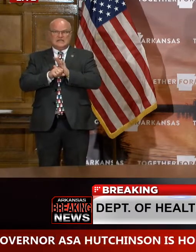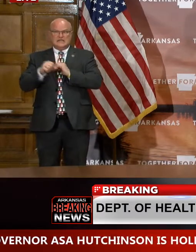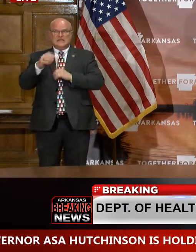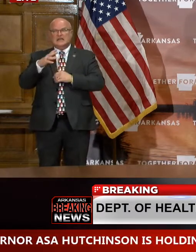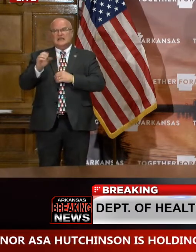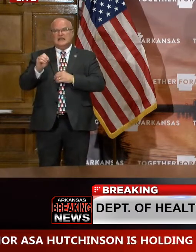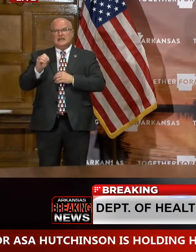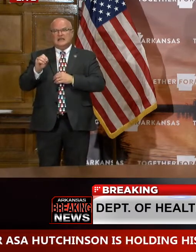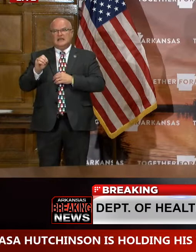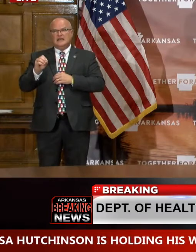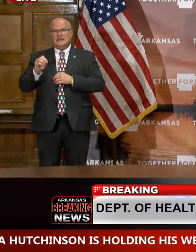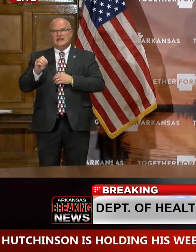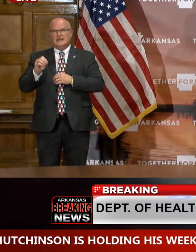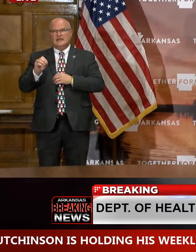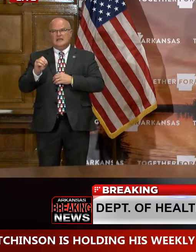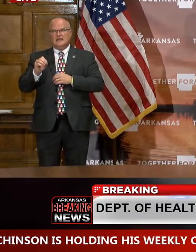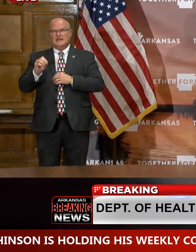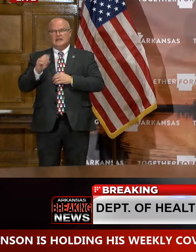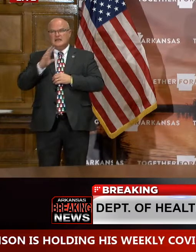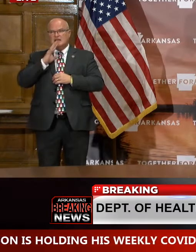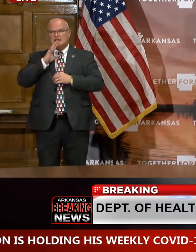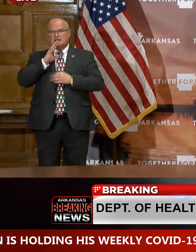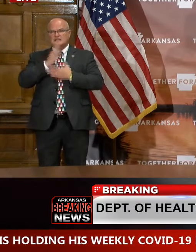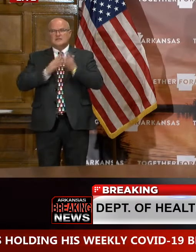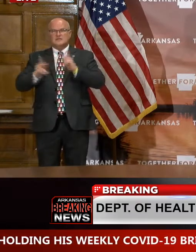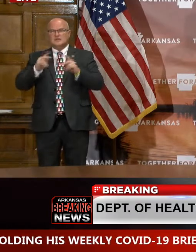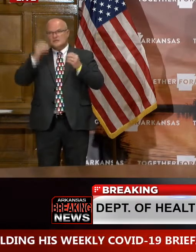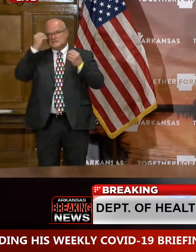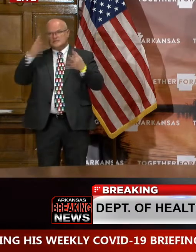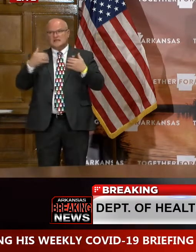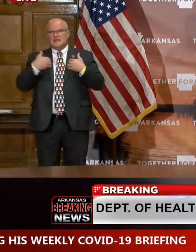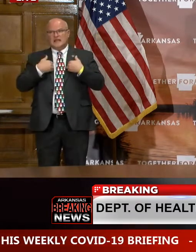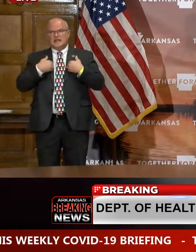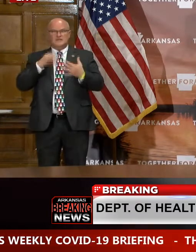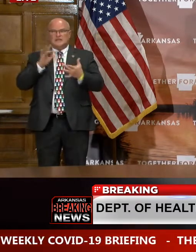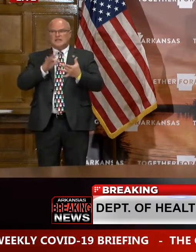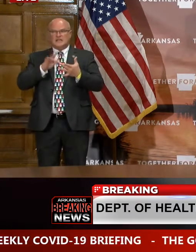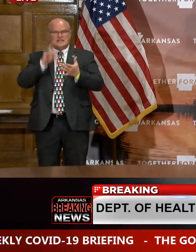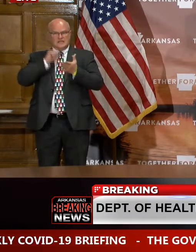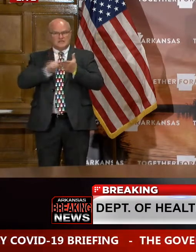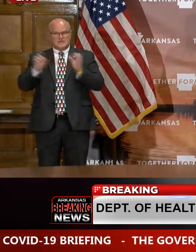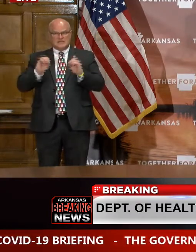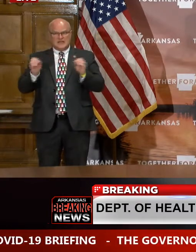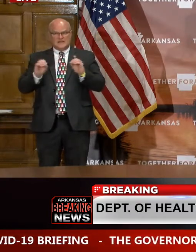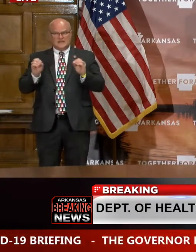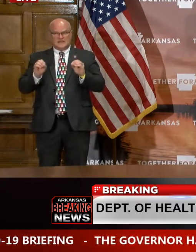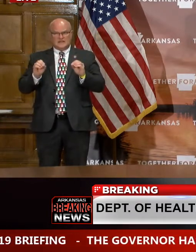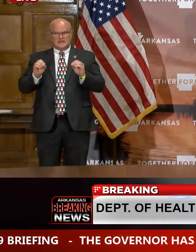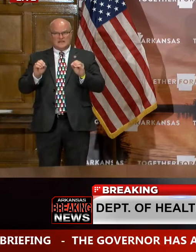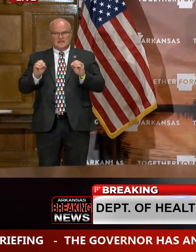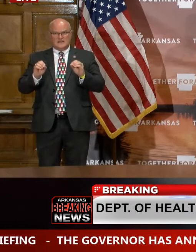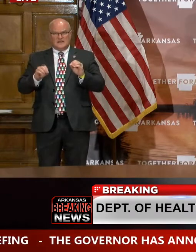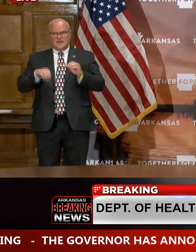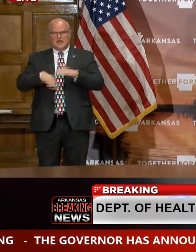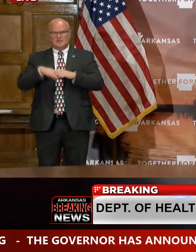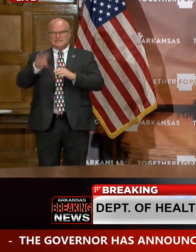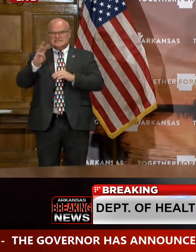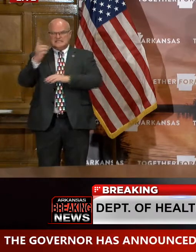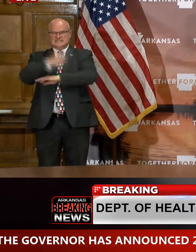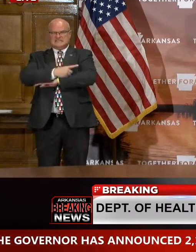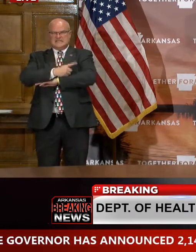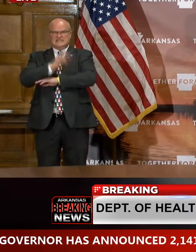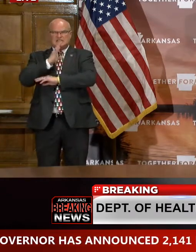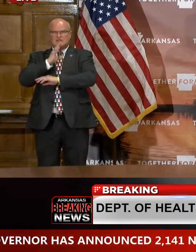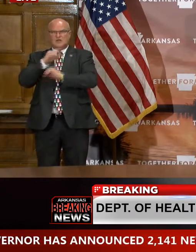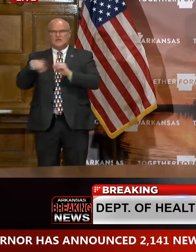And in speaking with some of those folks, they also indicated that they hadn't been contact traced up to 6 days when we spoke to them